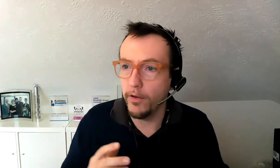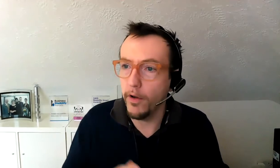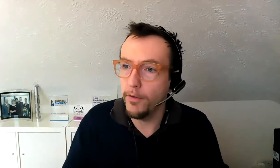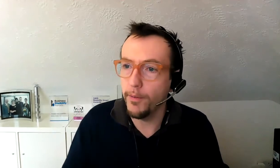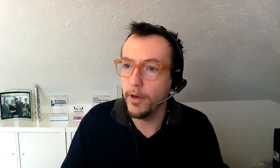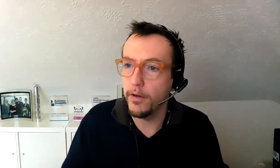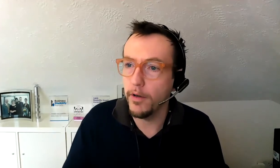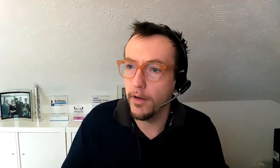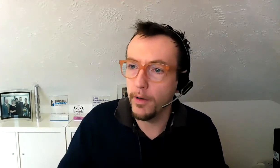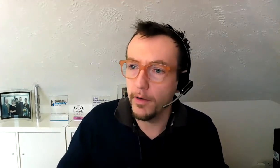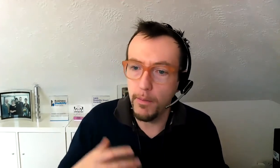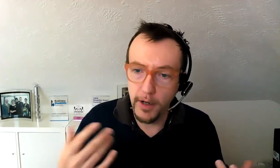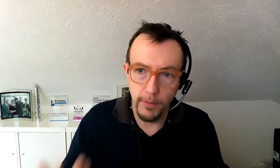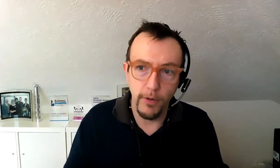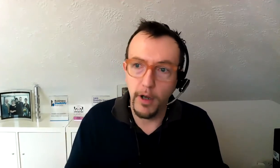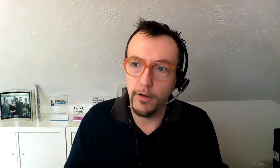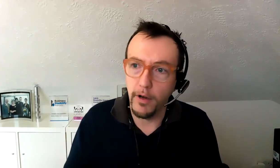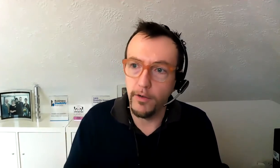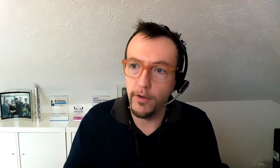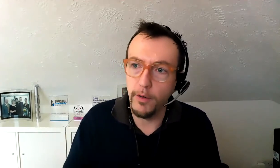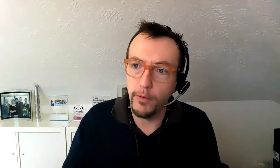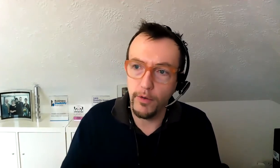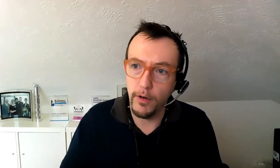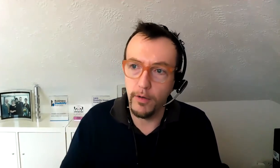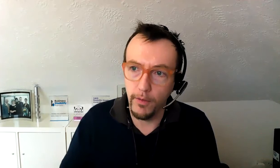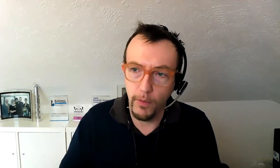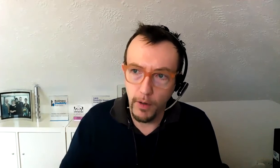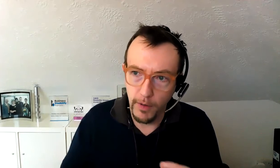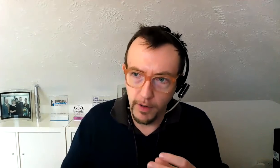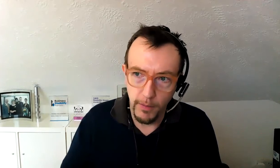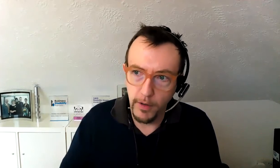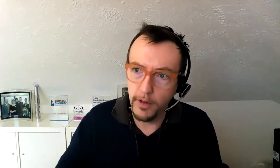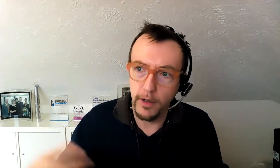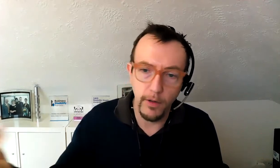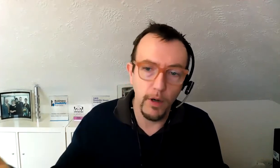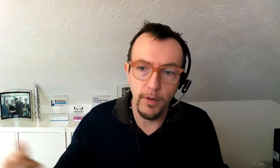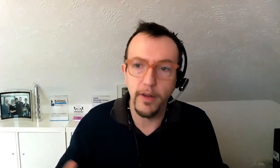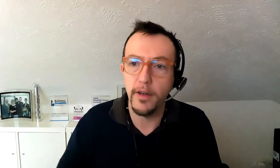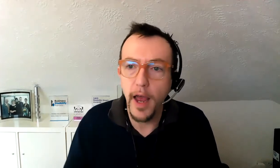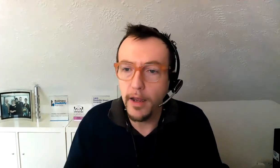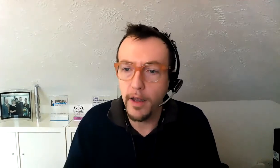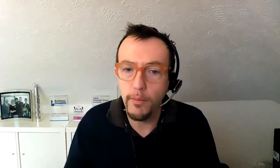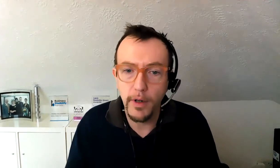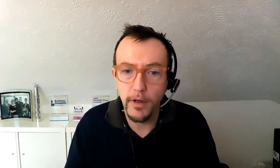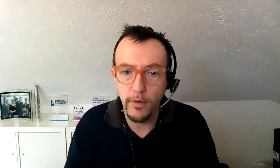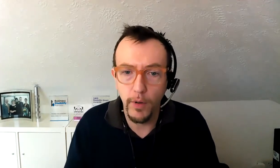aside from the sort of the major broadcast clients, do you also sort of work with the community? Do you work with other tech companies as well?